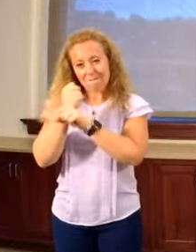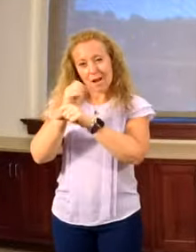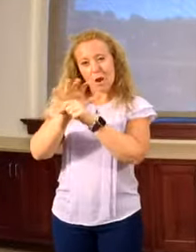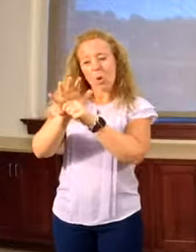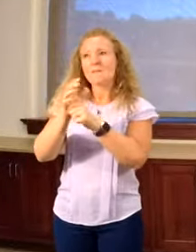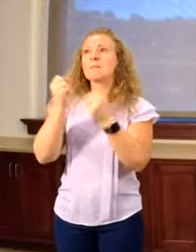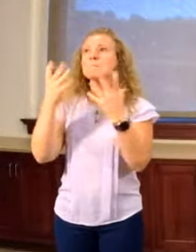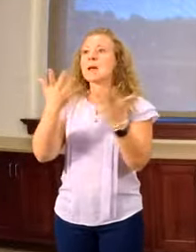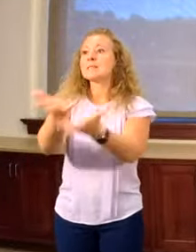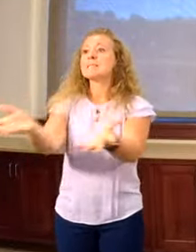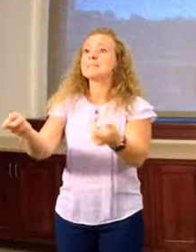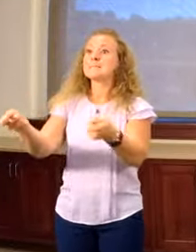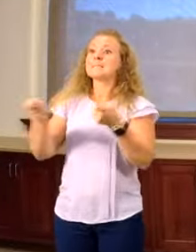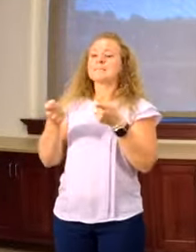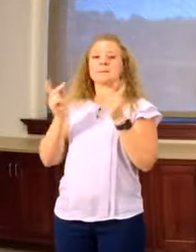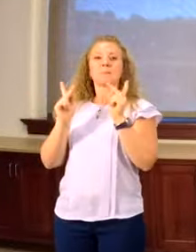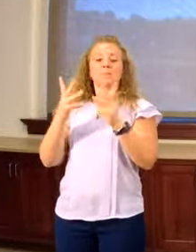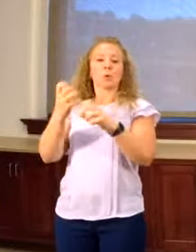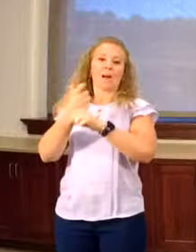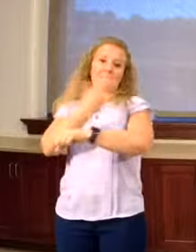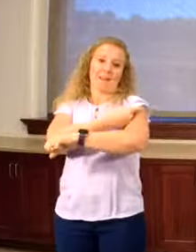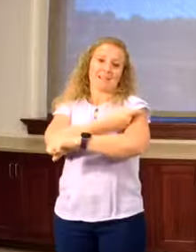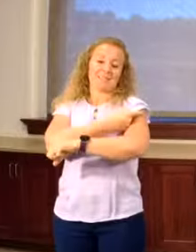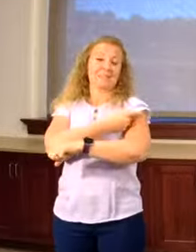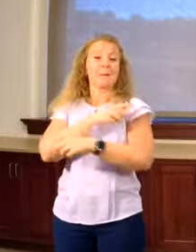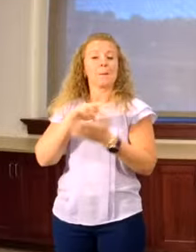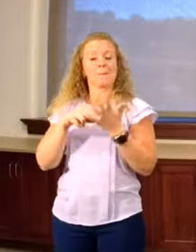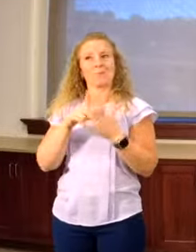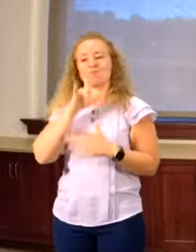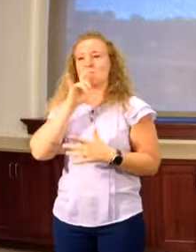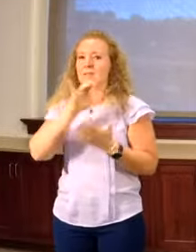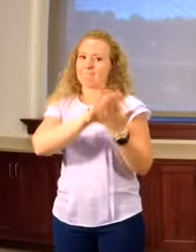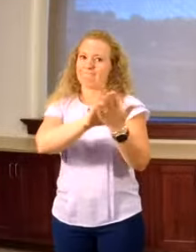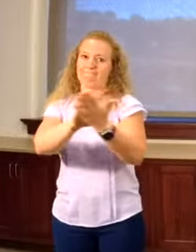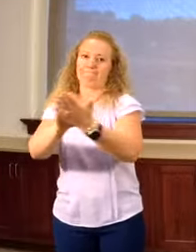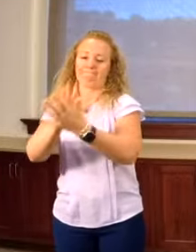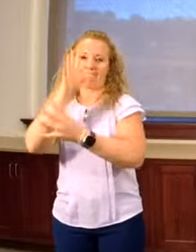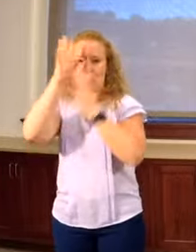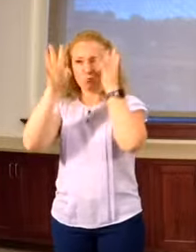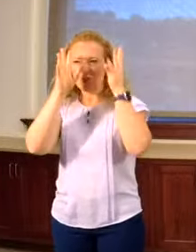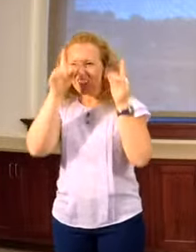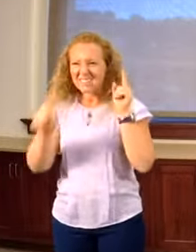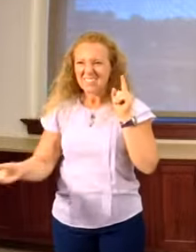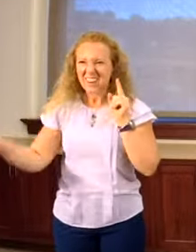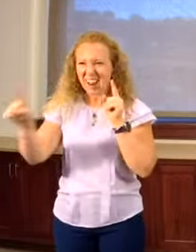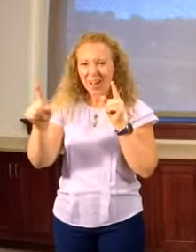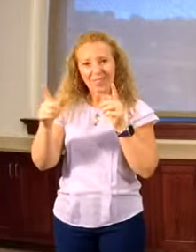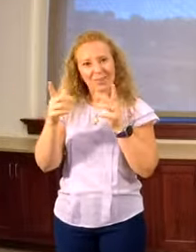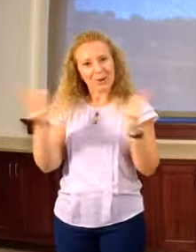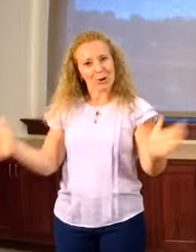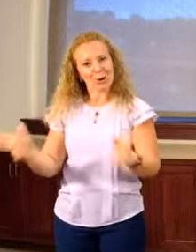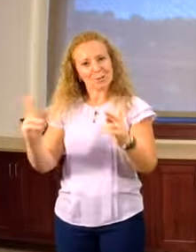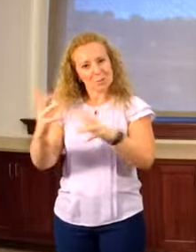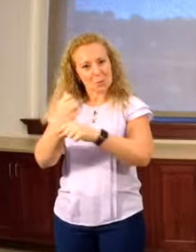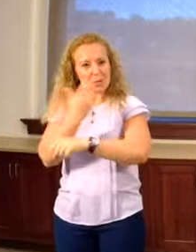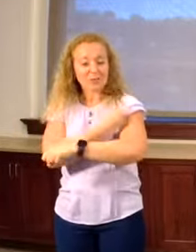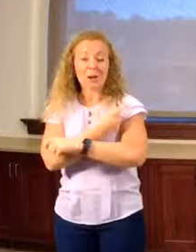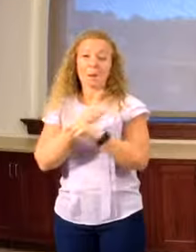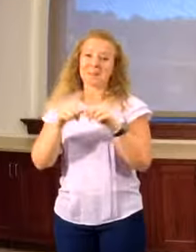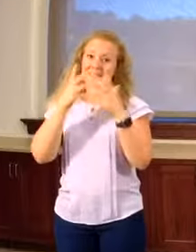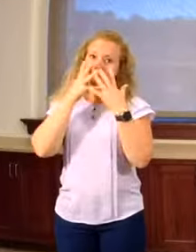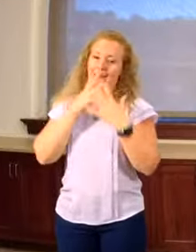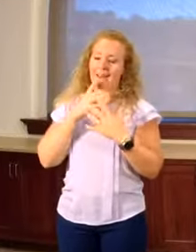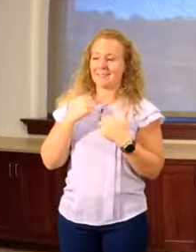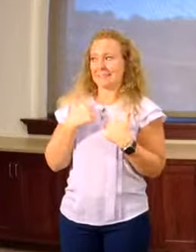get as many people as possible vaccinated. So I really applaud the creative approaches to getting shots into arms. Sadly,